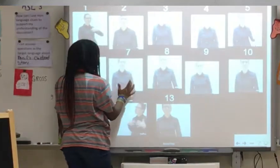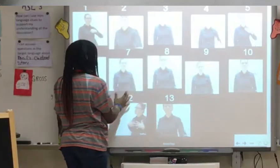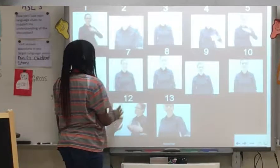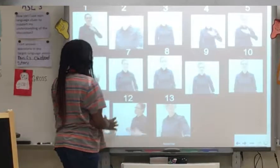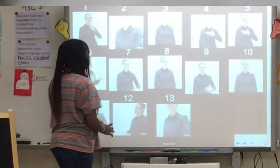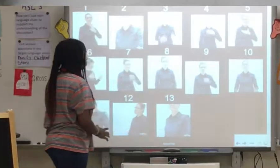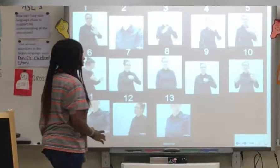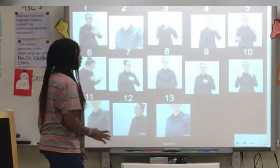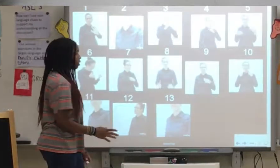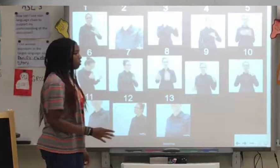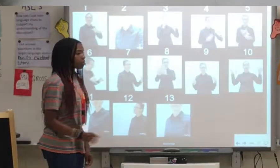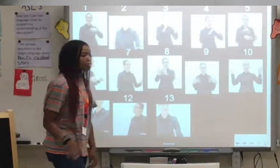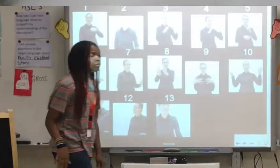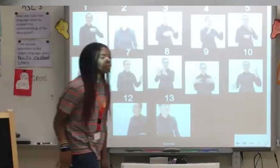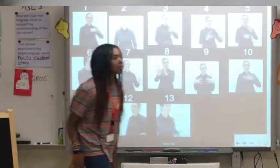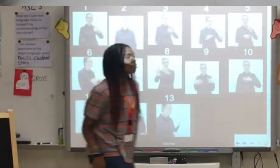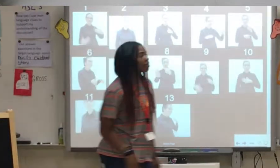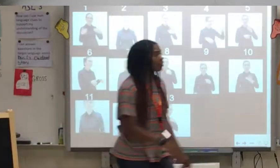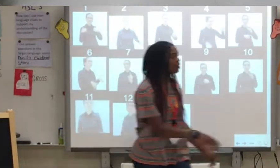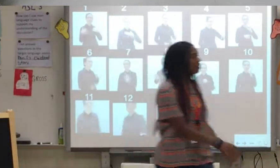That's it. That's it. Is that right?